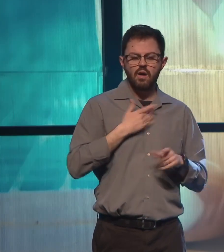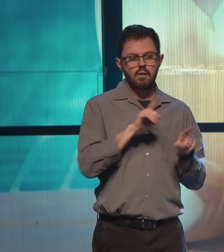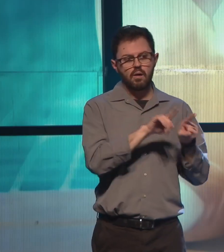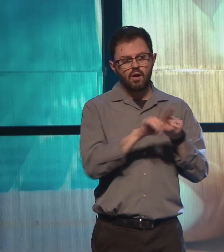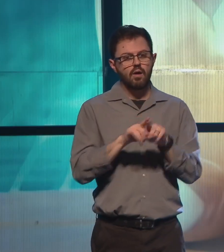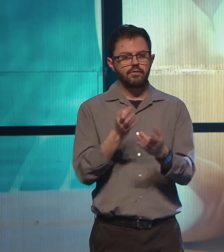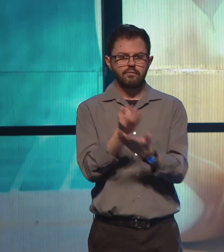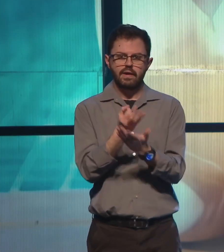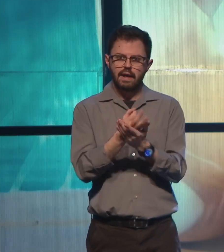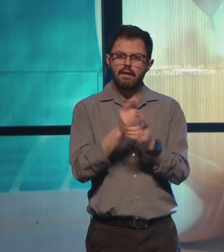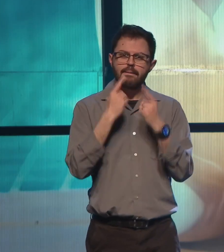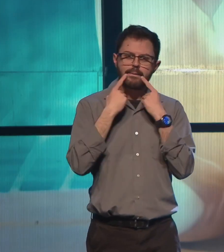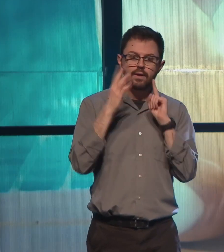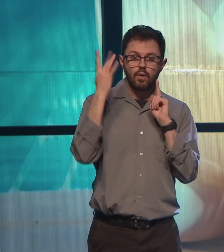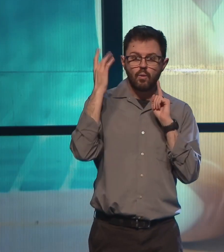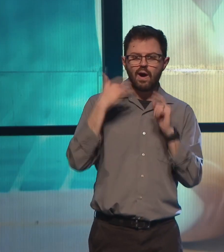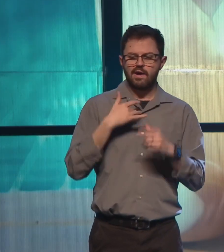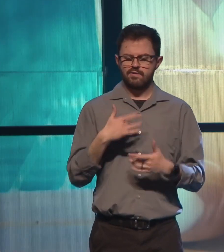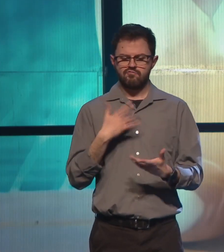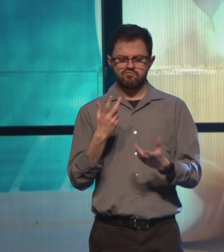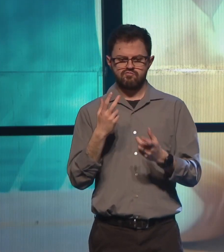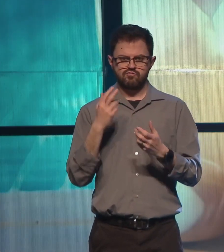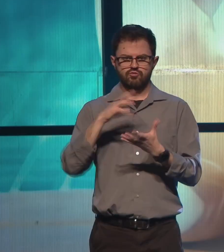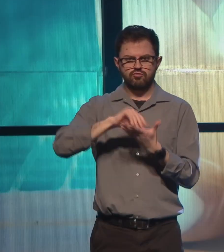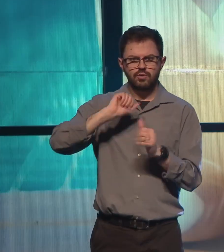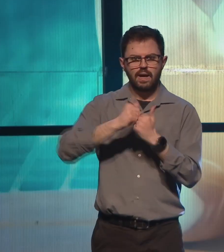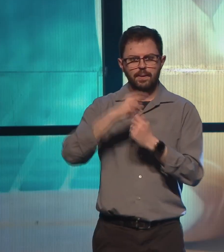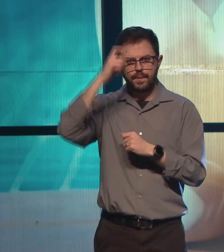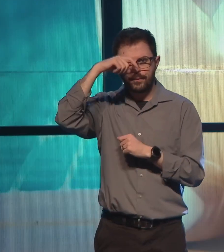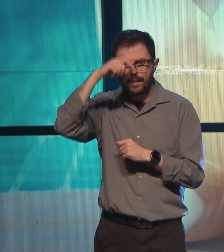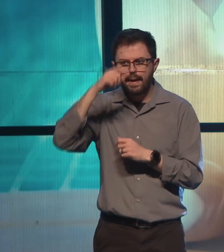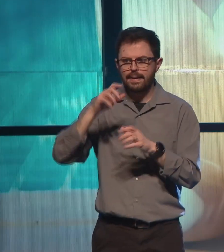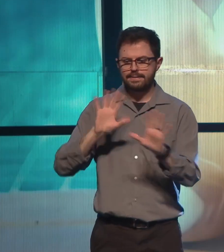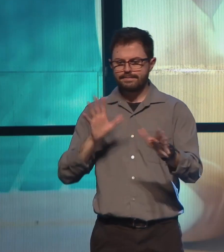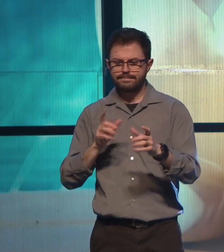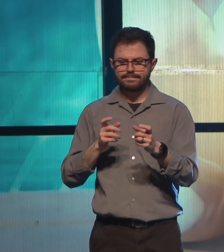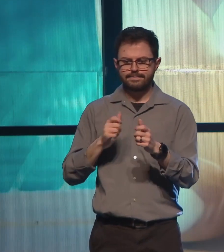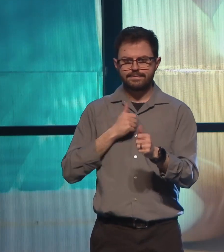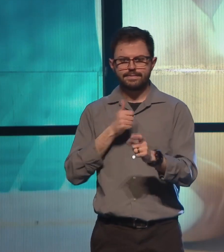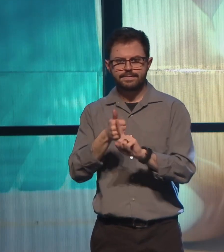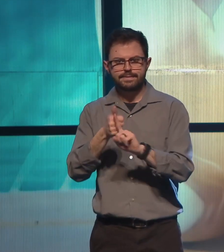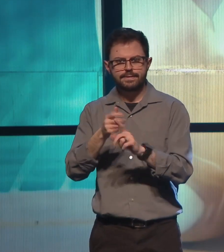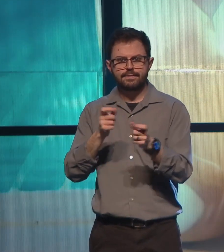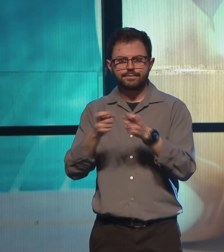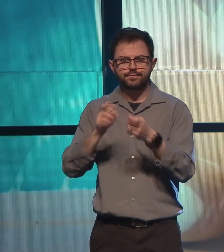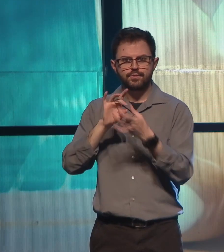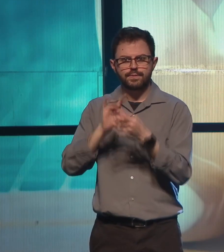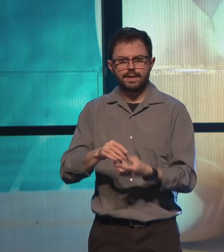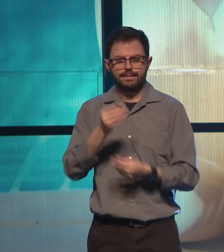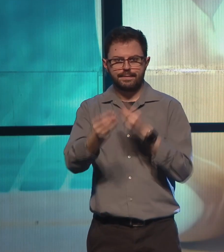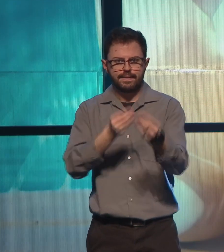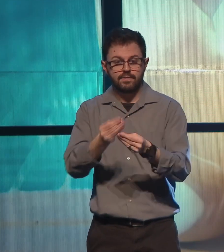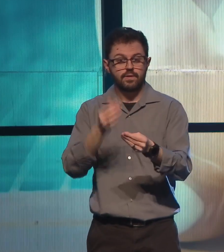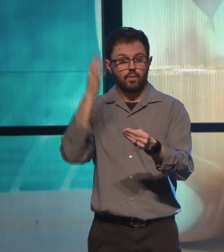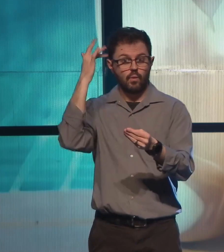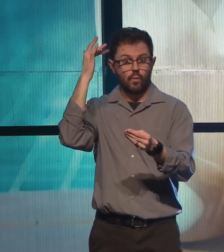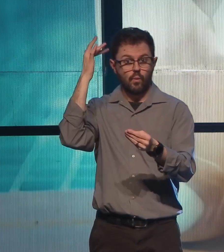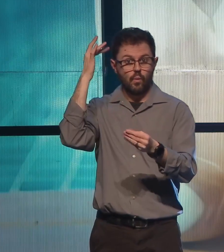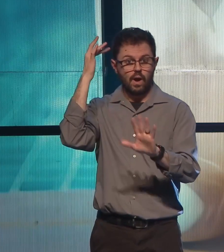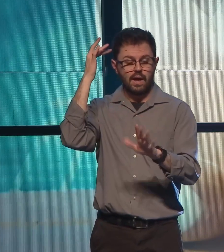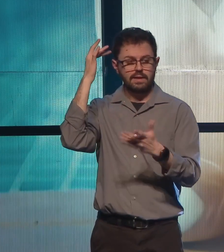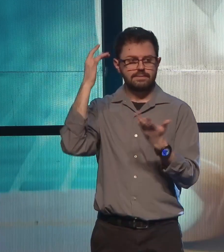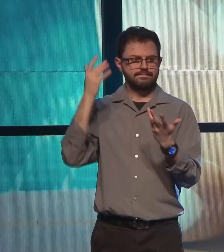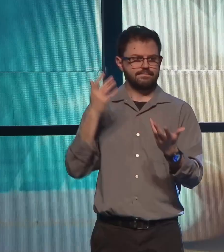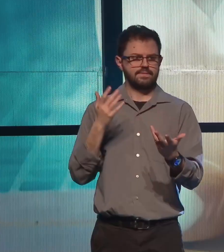financially because you find wisdom and temperance in giving. Here's why. Can I just tell you like why it works that you, it's